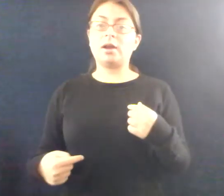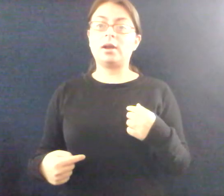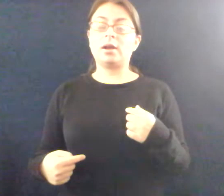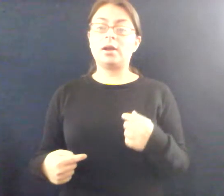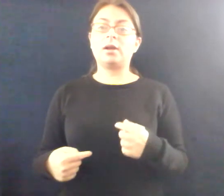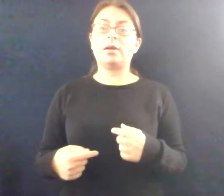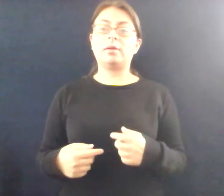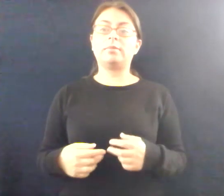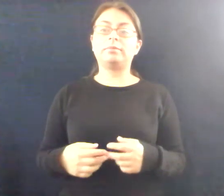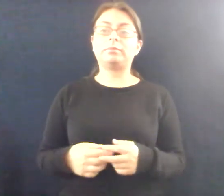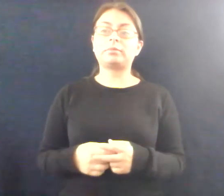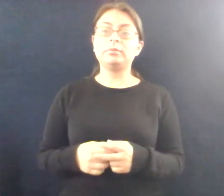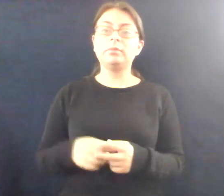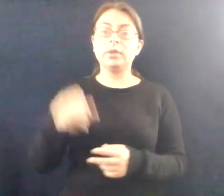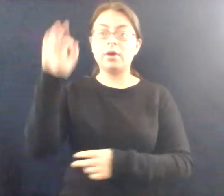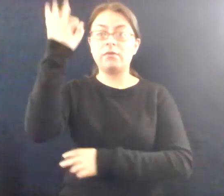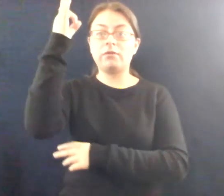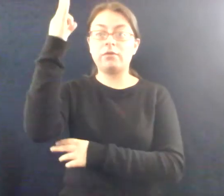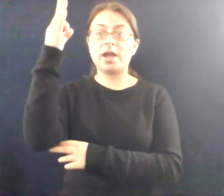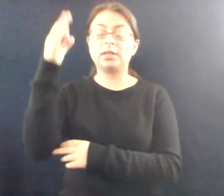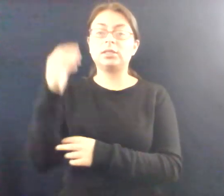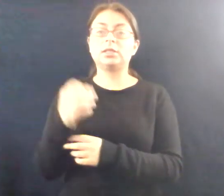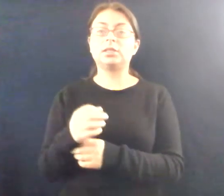France, Holland, and England.